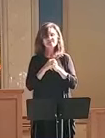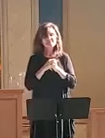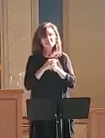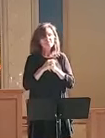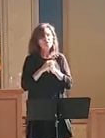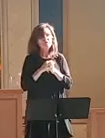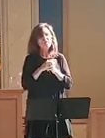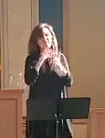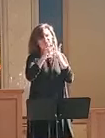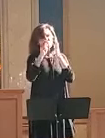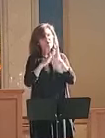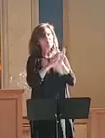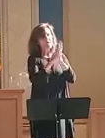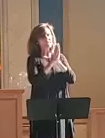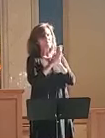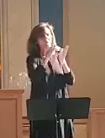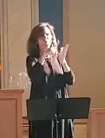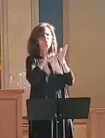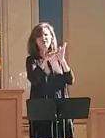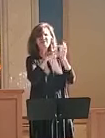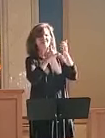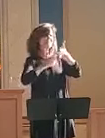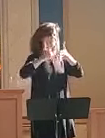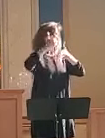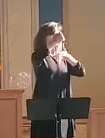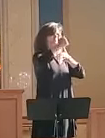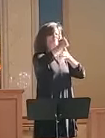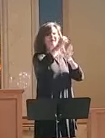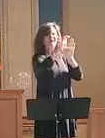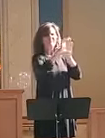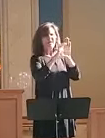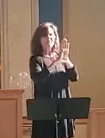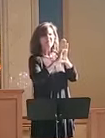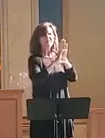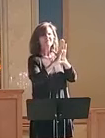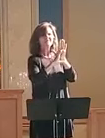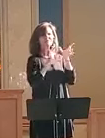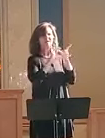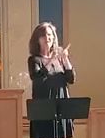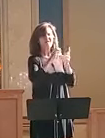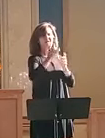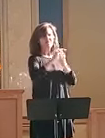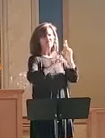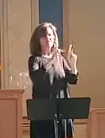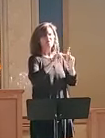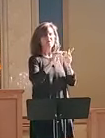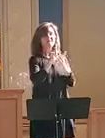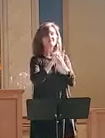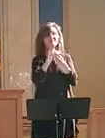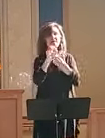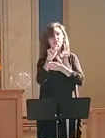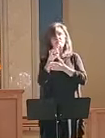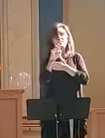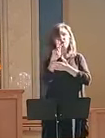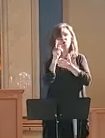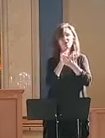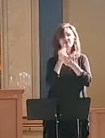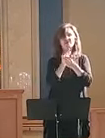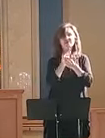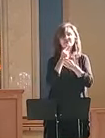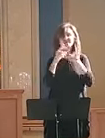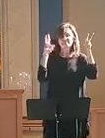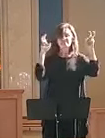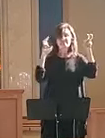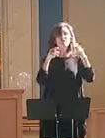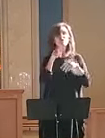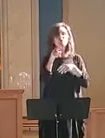greatest commandment regarding each other? Citing Mark, right? St. Mark's Gospel, you shall love your neighbor